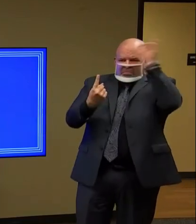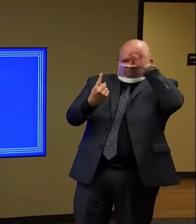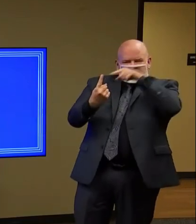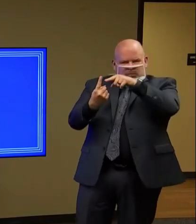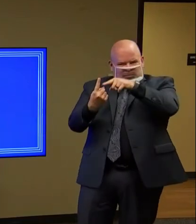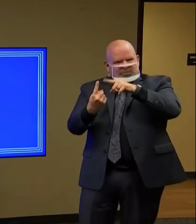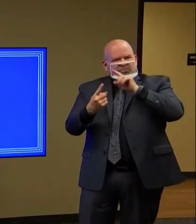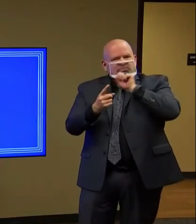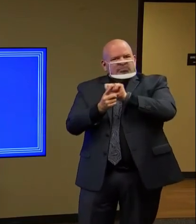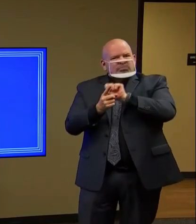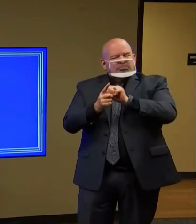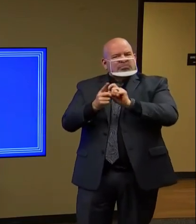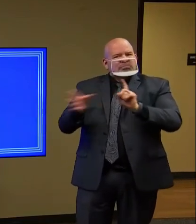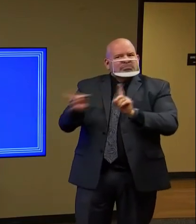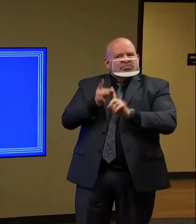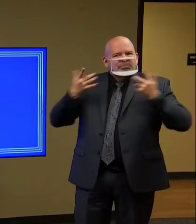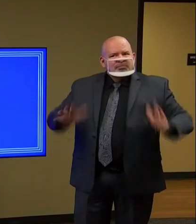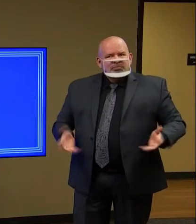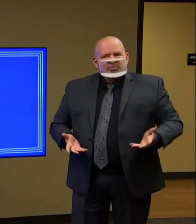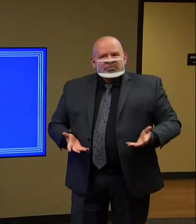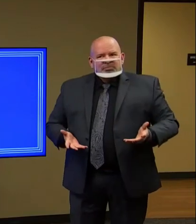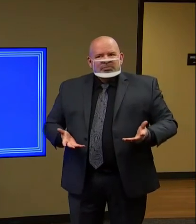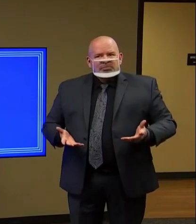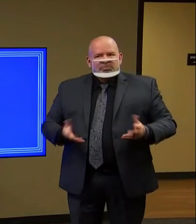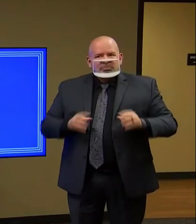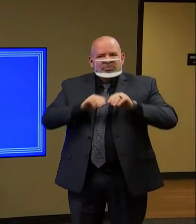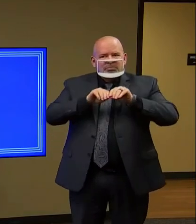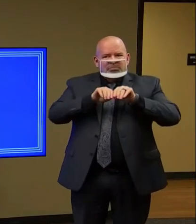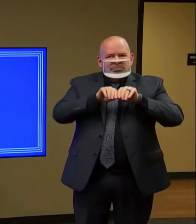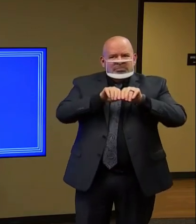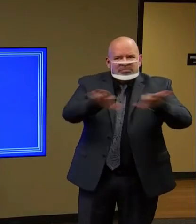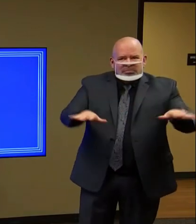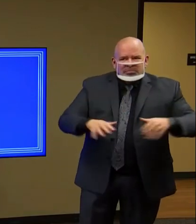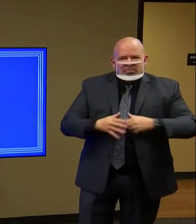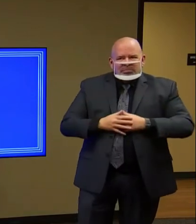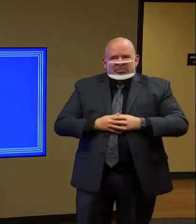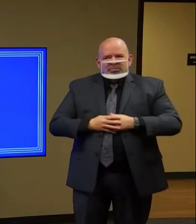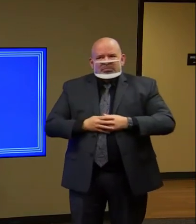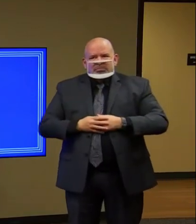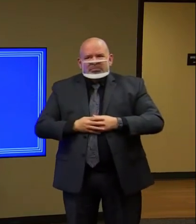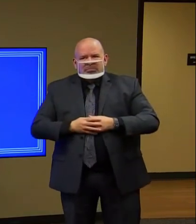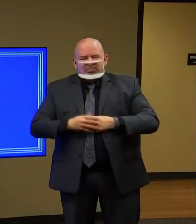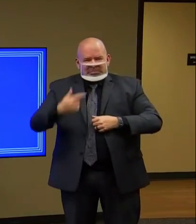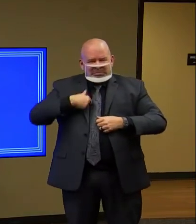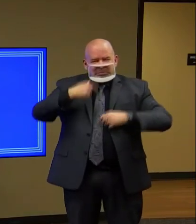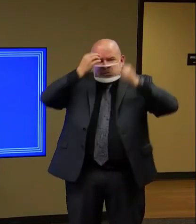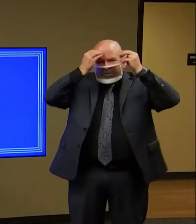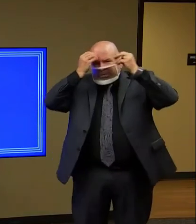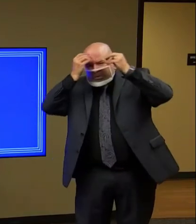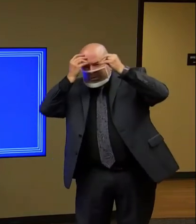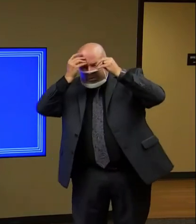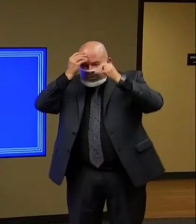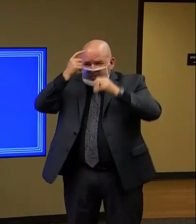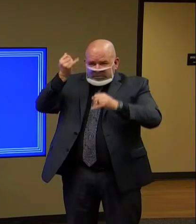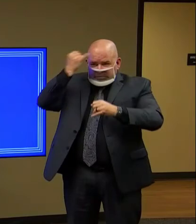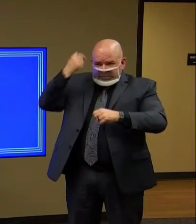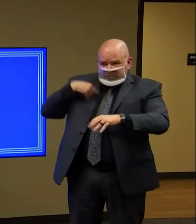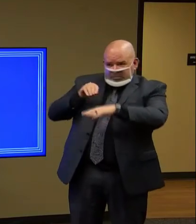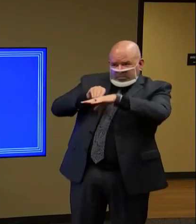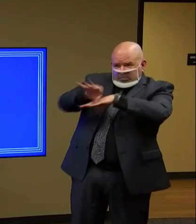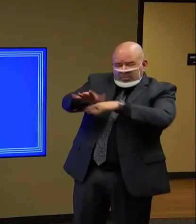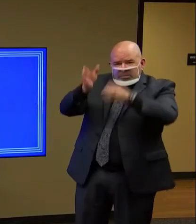thinking ahead. Don't let the holidays happen to you where the kids are sitting around with nothing to